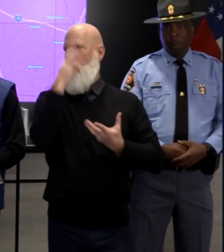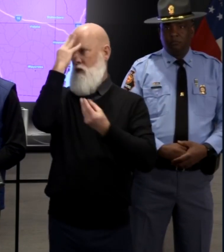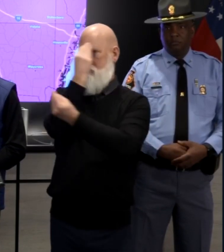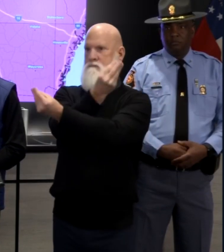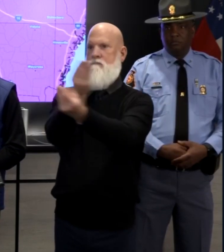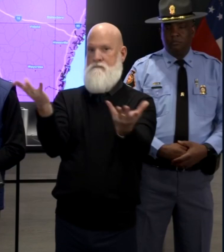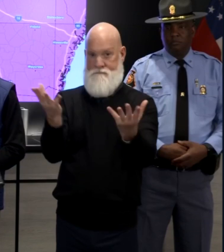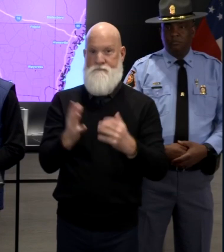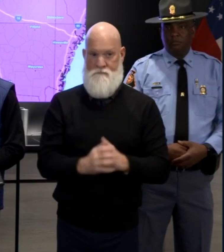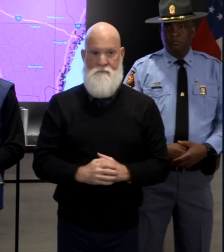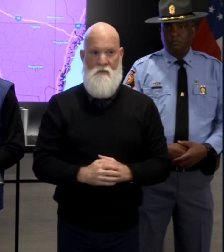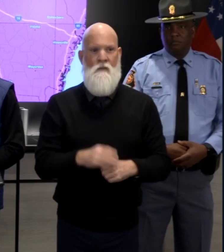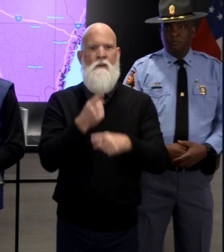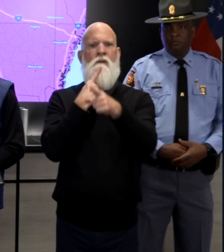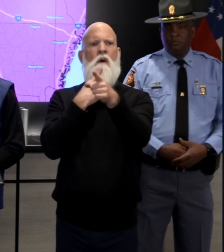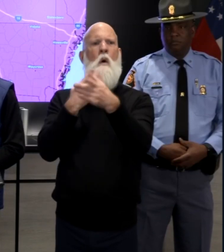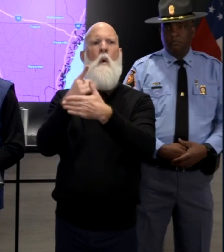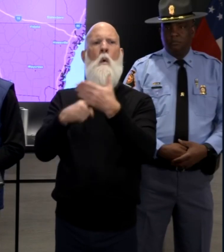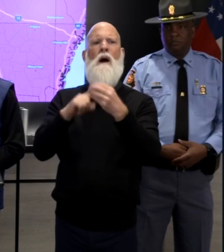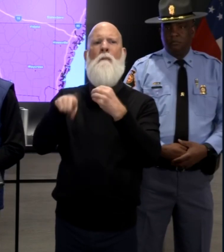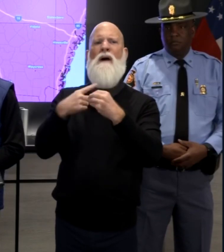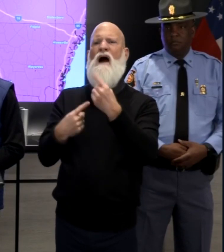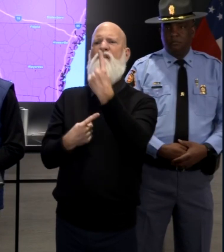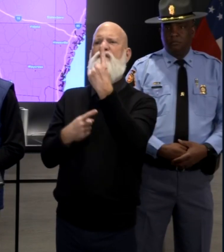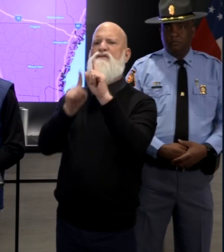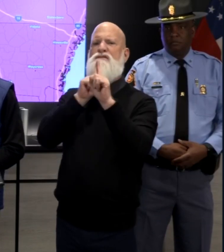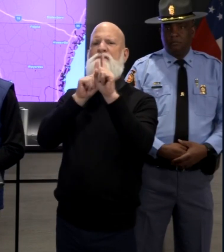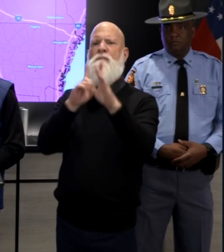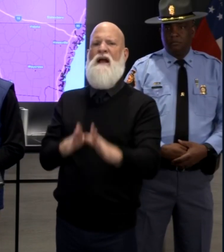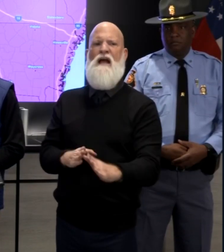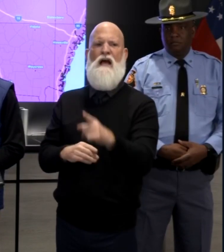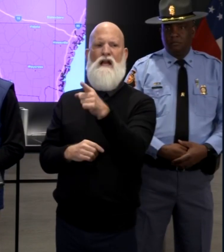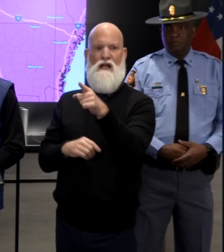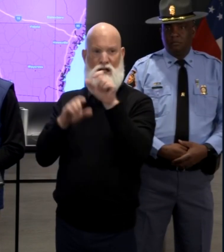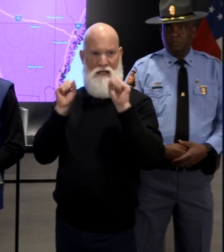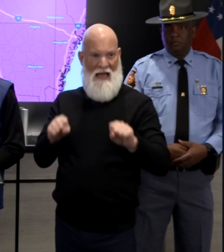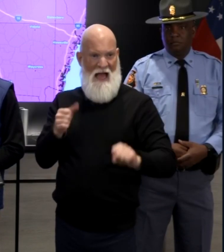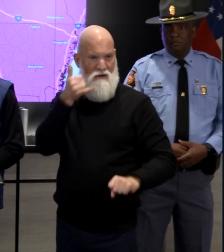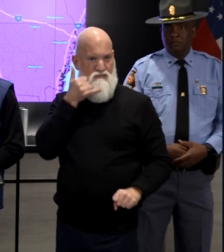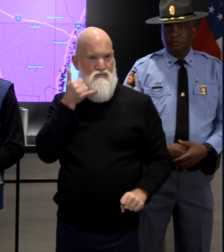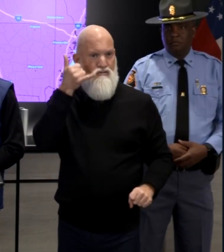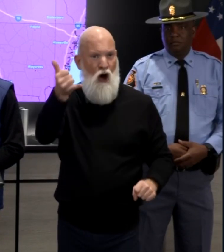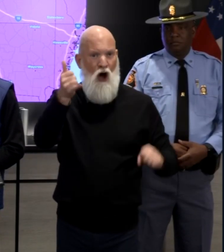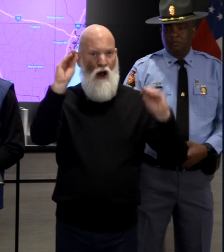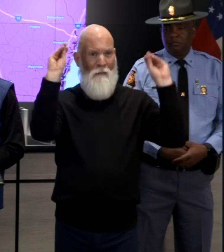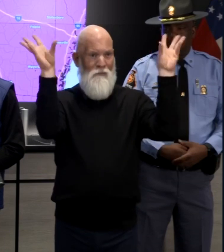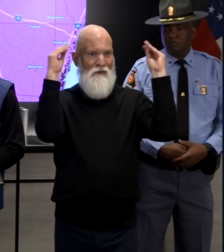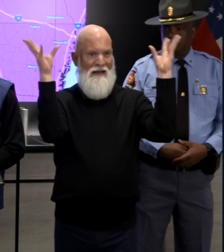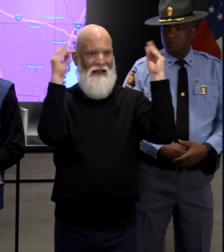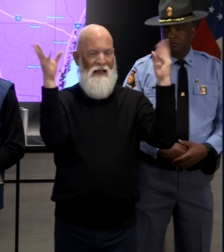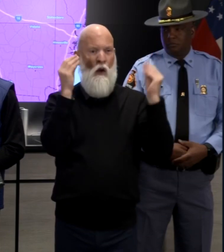responders? When people are worried about making sure they can get an ambulance or someone out to help them, what is your message